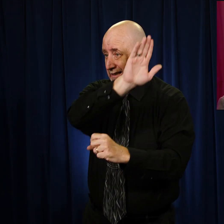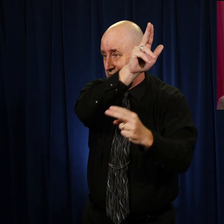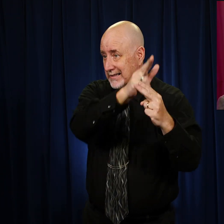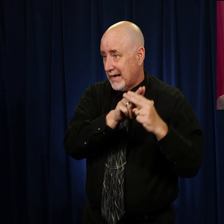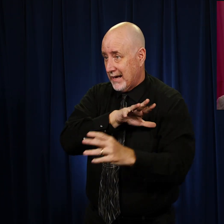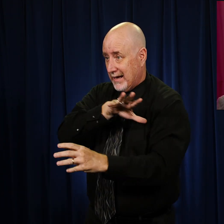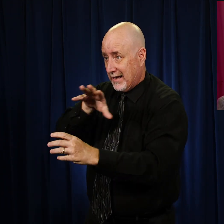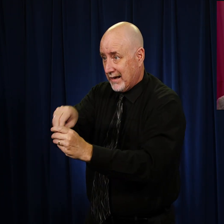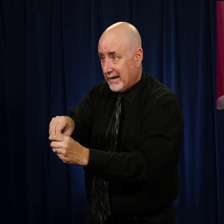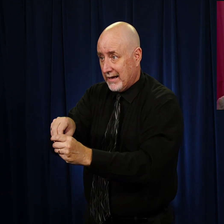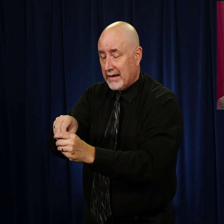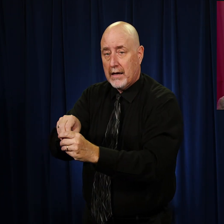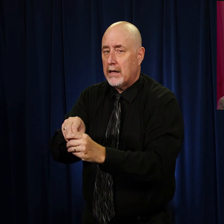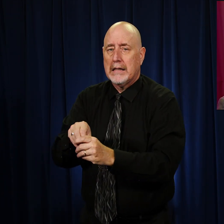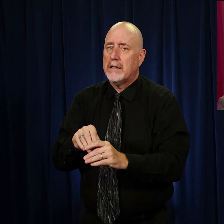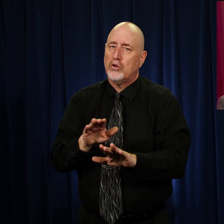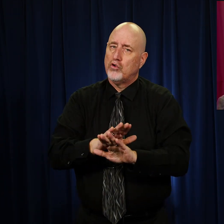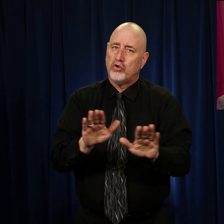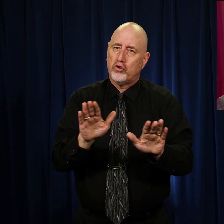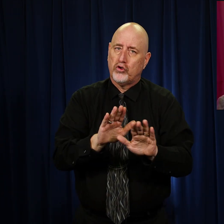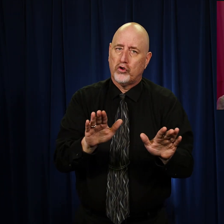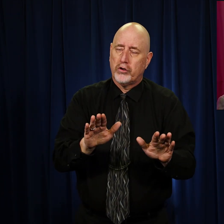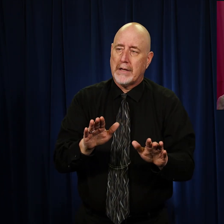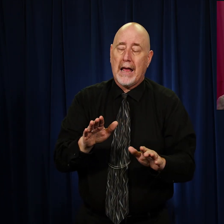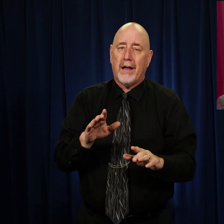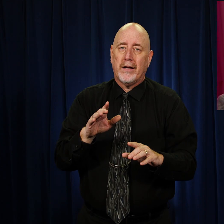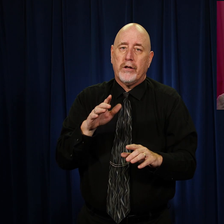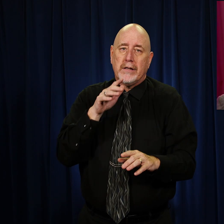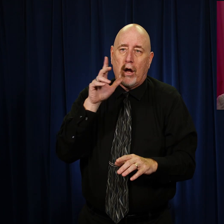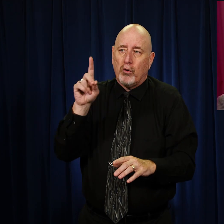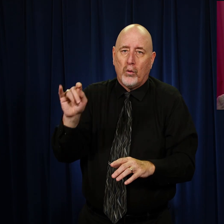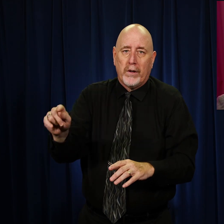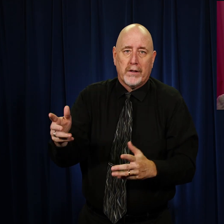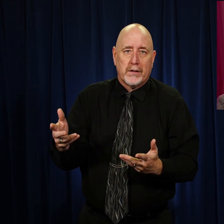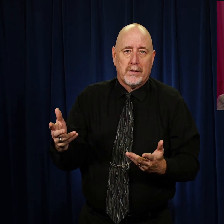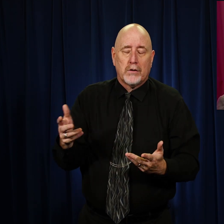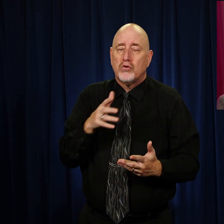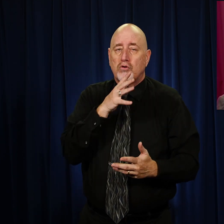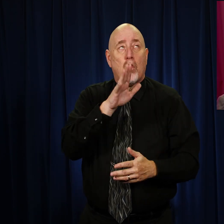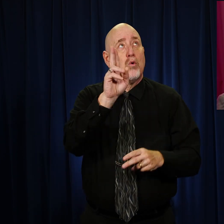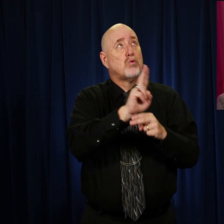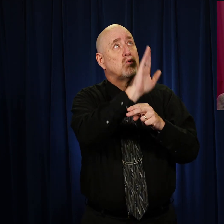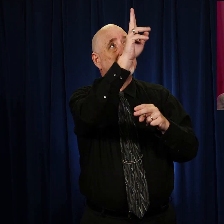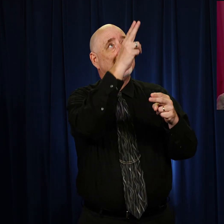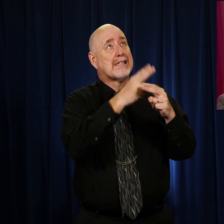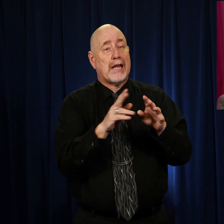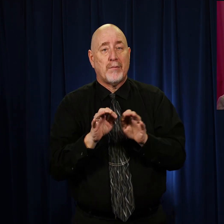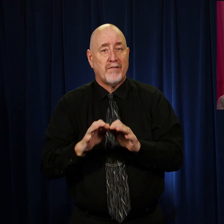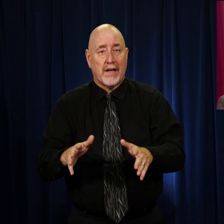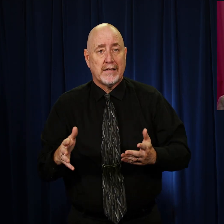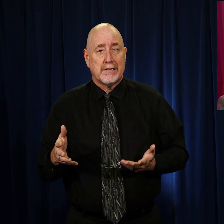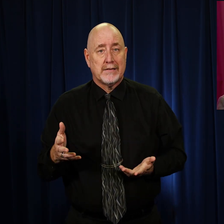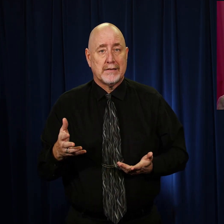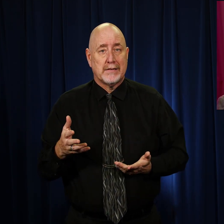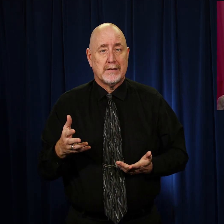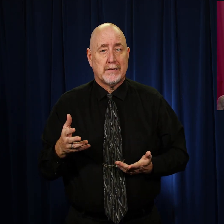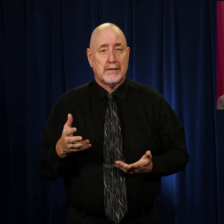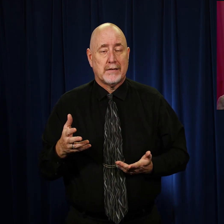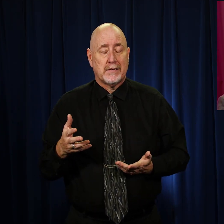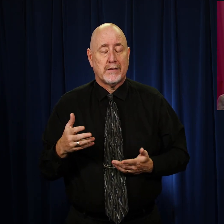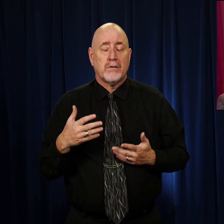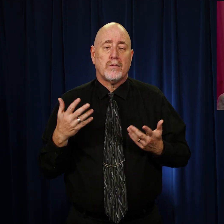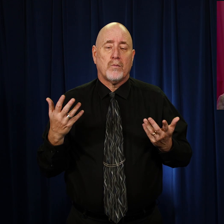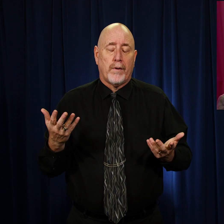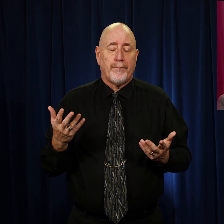of God, which is not something that you've carried through with. Don't take His name in vain.